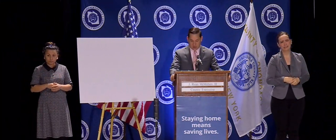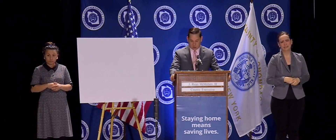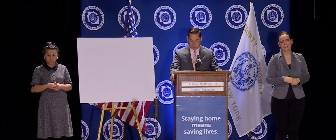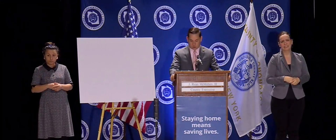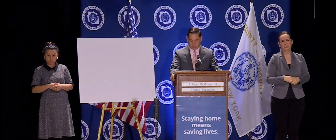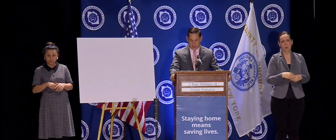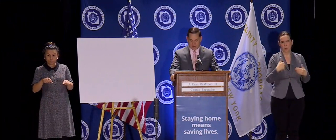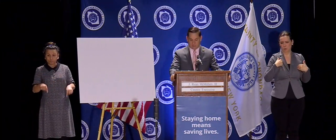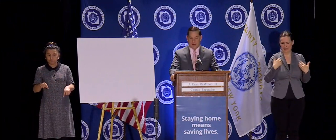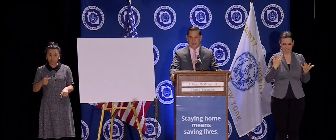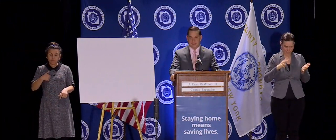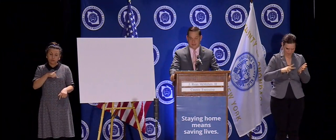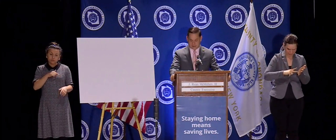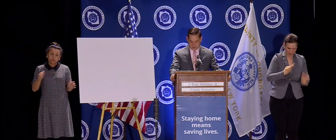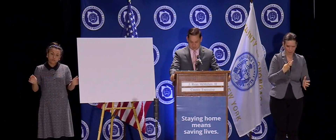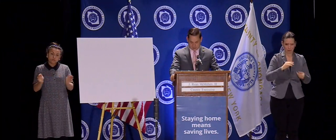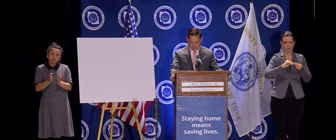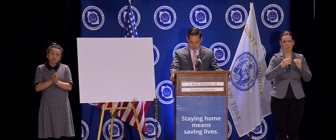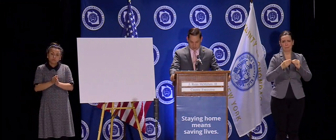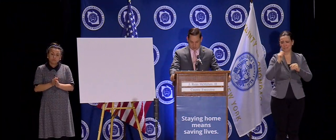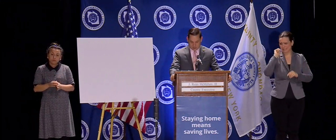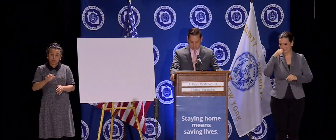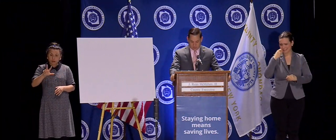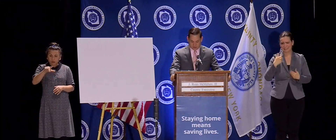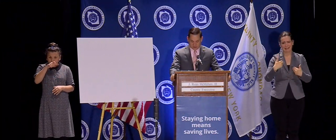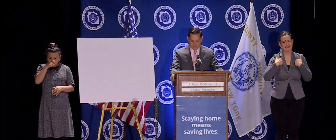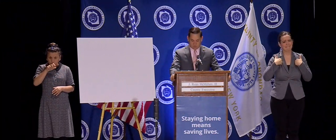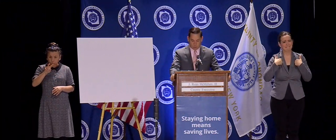have 829 pending tests.